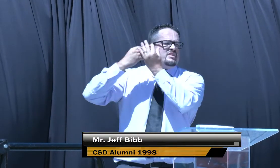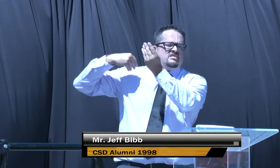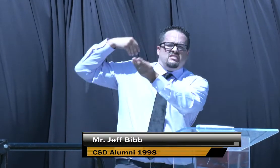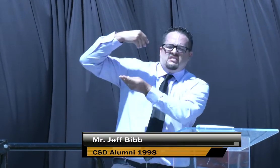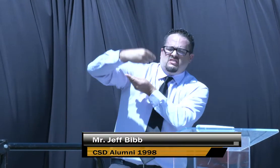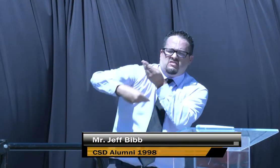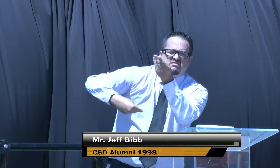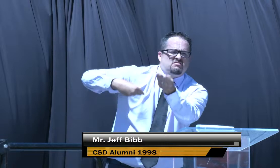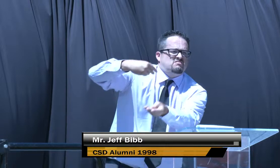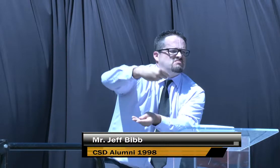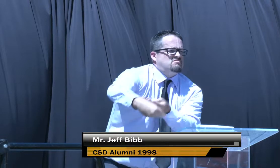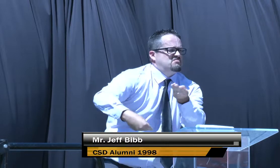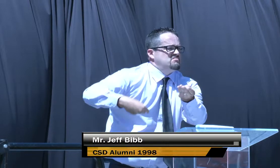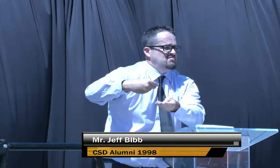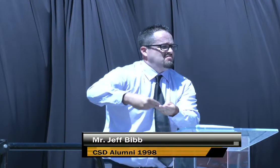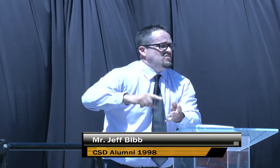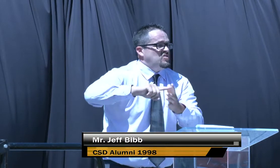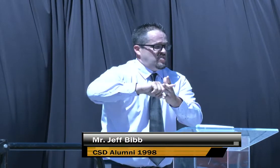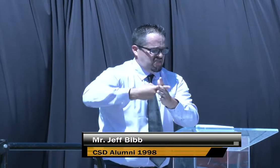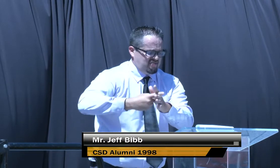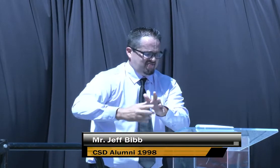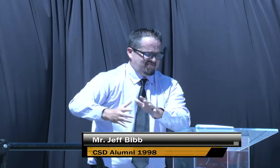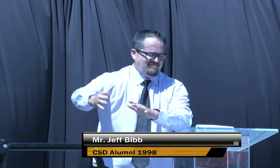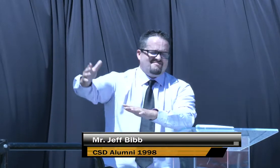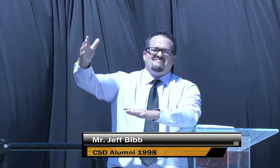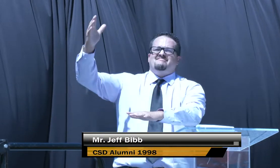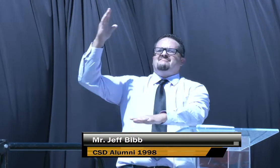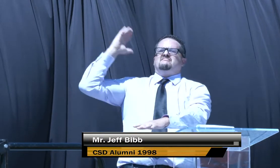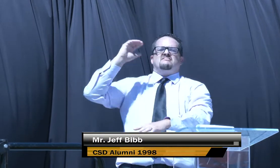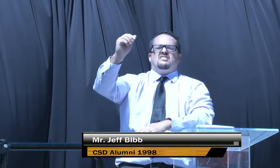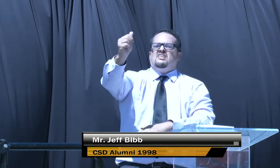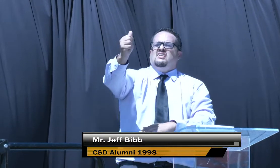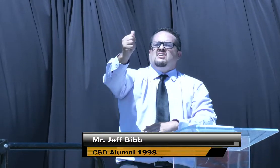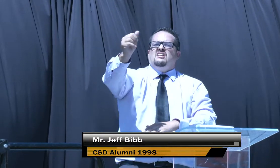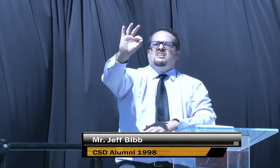CSD had played a pivotal role in my family's generations.